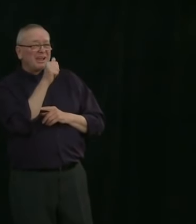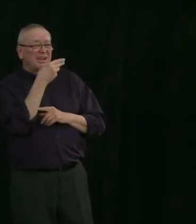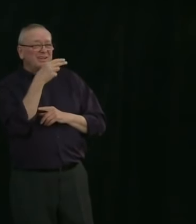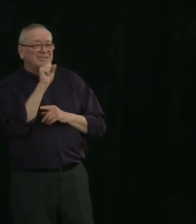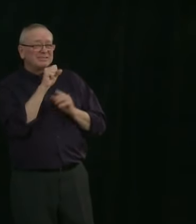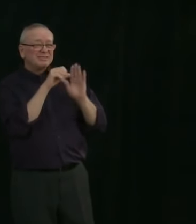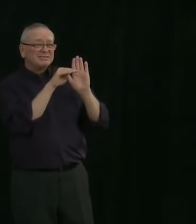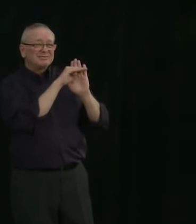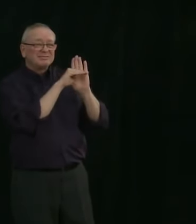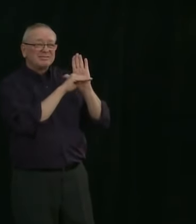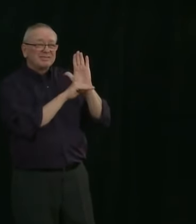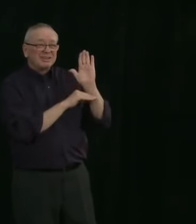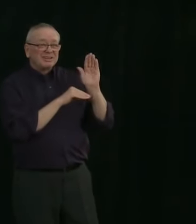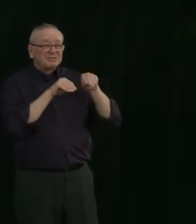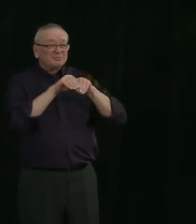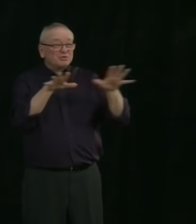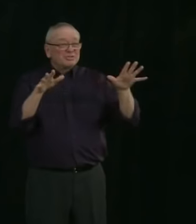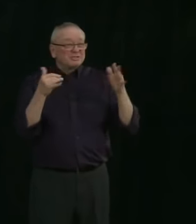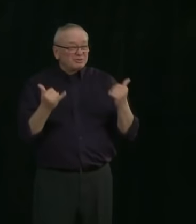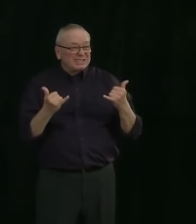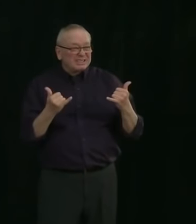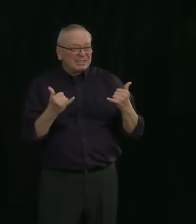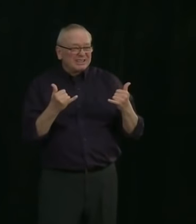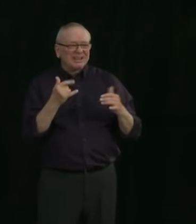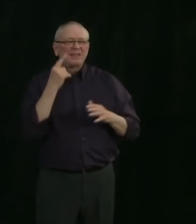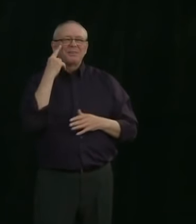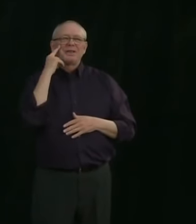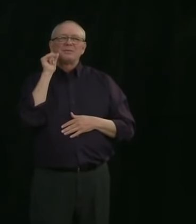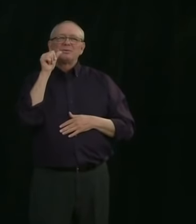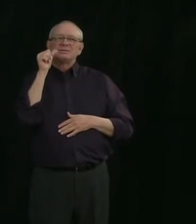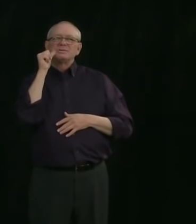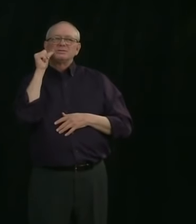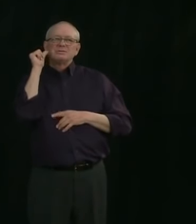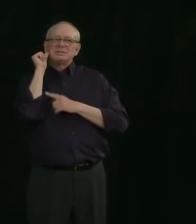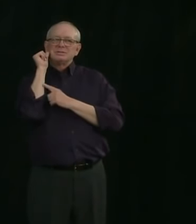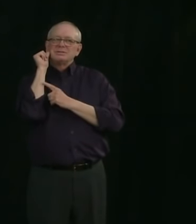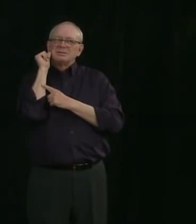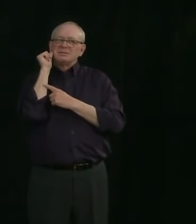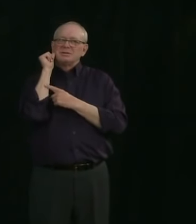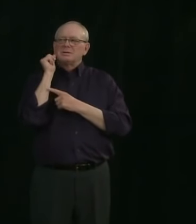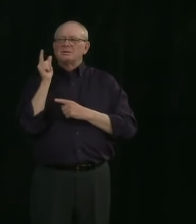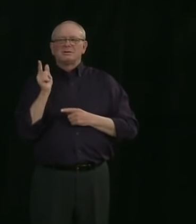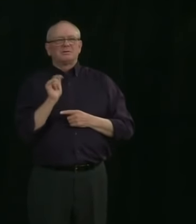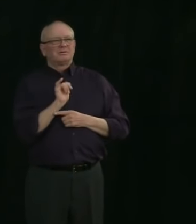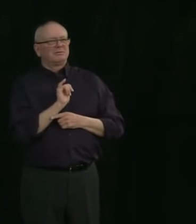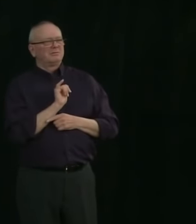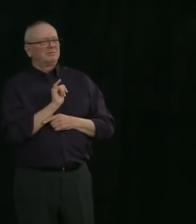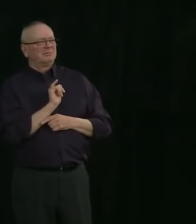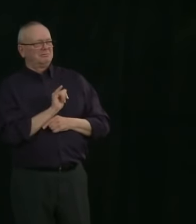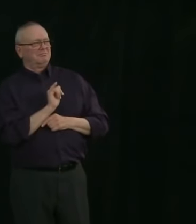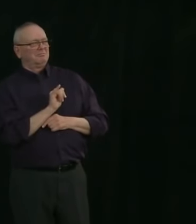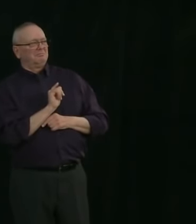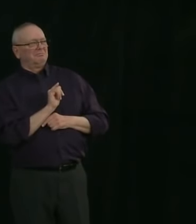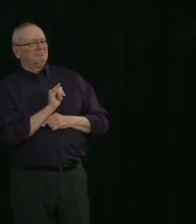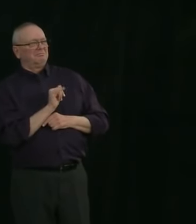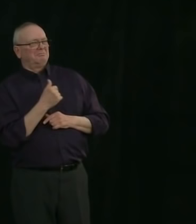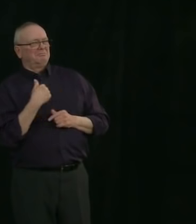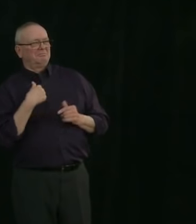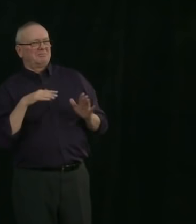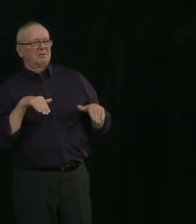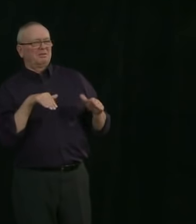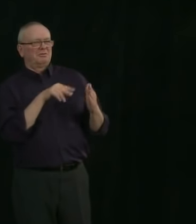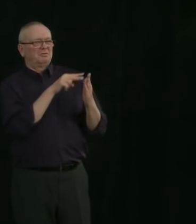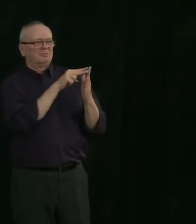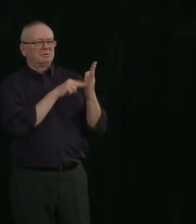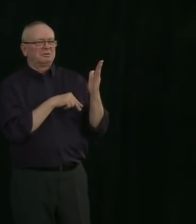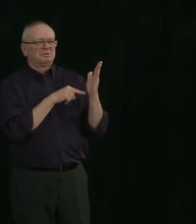dated yesterday. Okay. I will say that I don't know that I have read those guidelines yet, so I'm not sure if that's something that I could